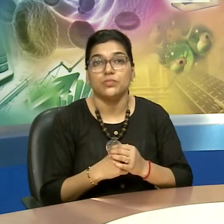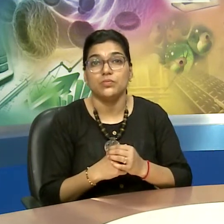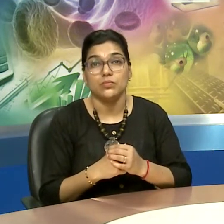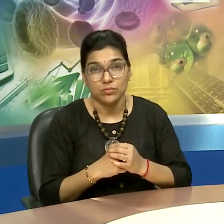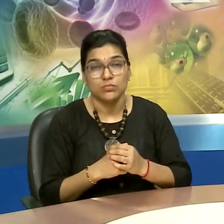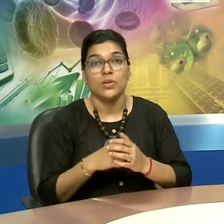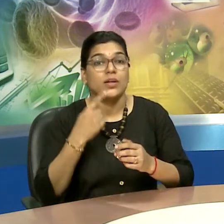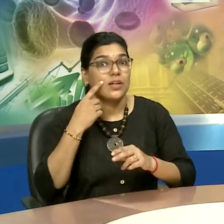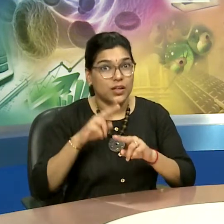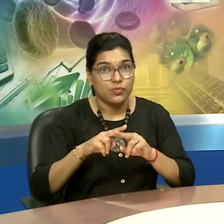two things.